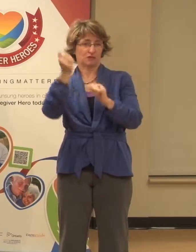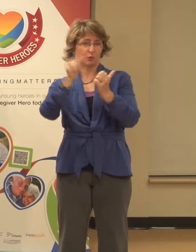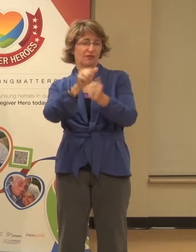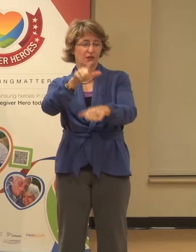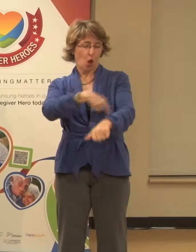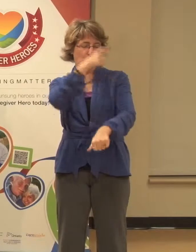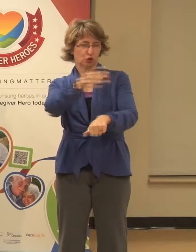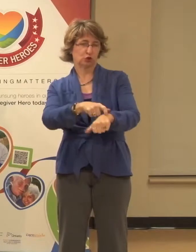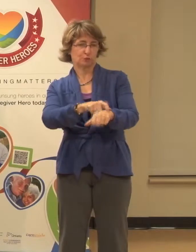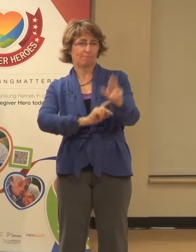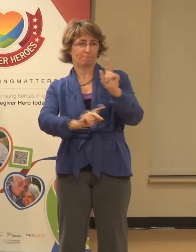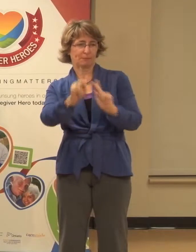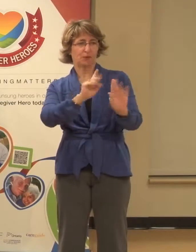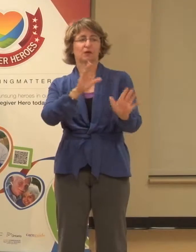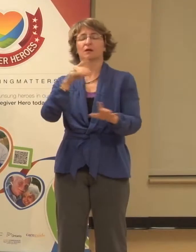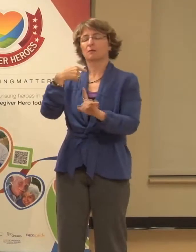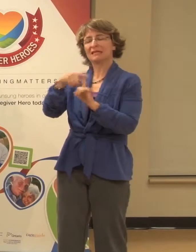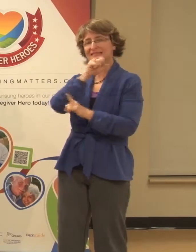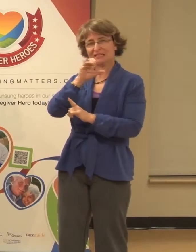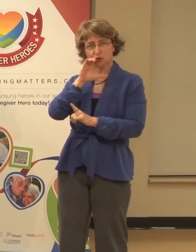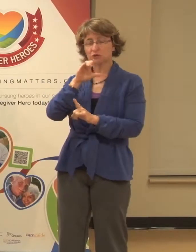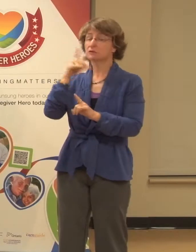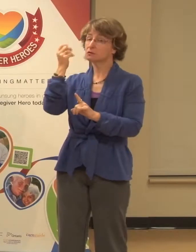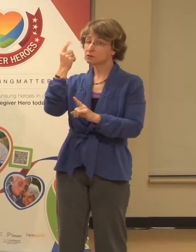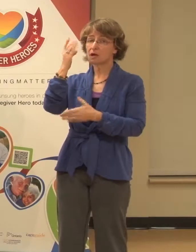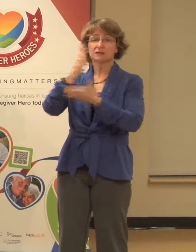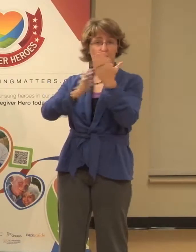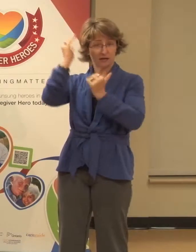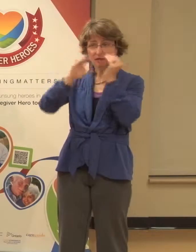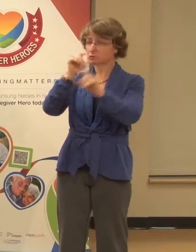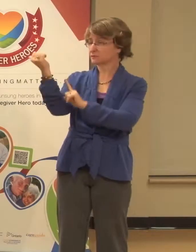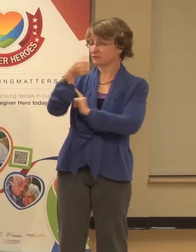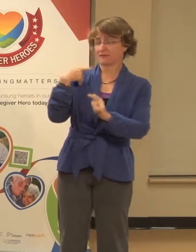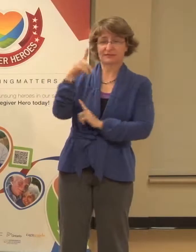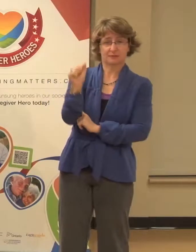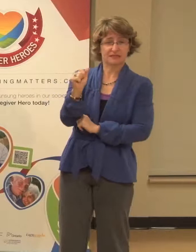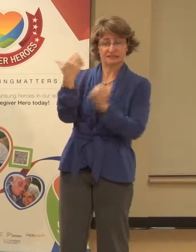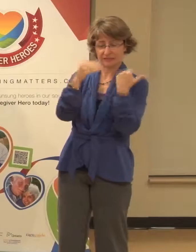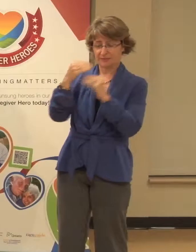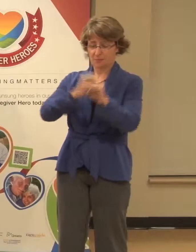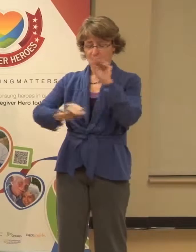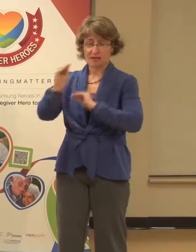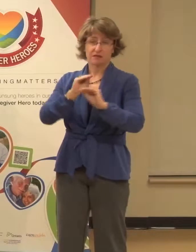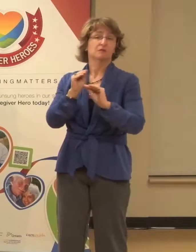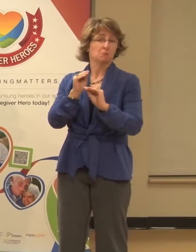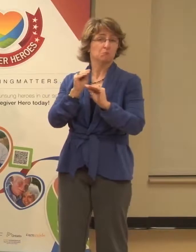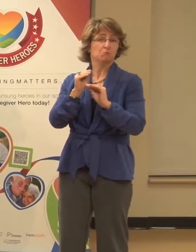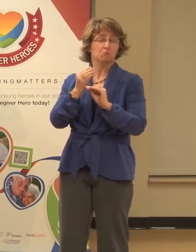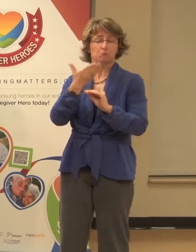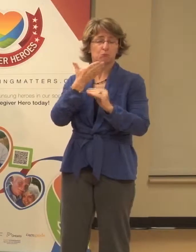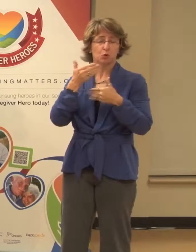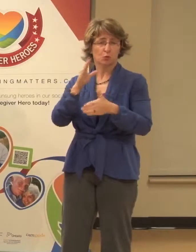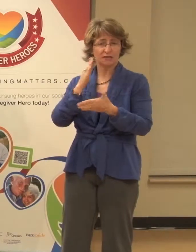long-term residents and seniors, we do find that dealing with adults with disabilities is a good way to bring